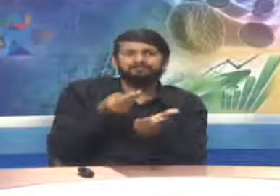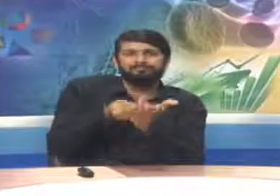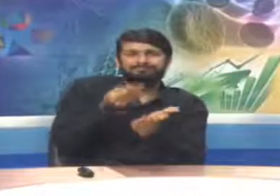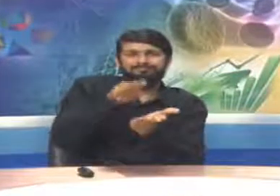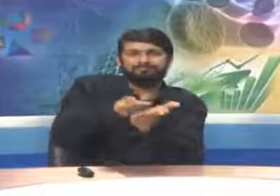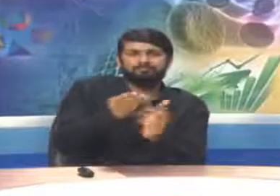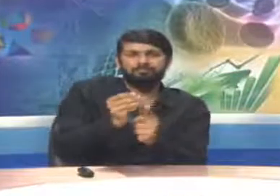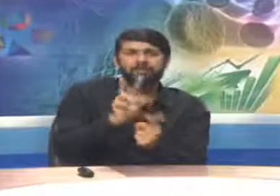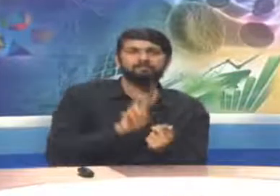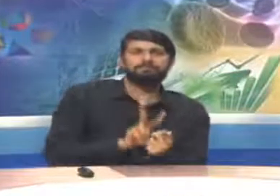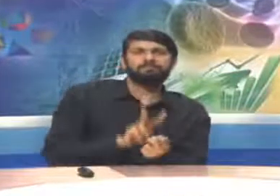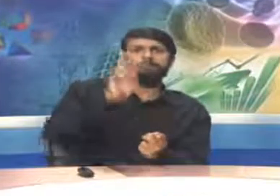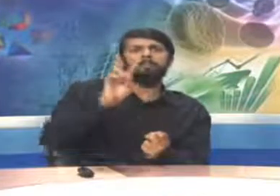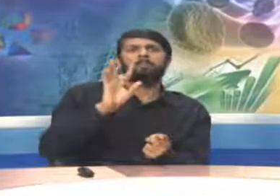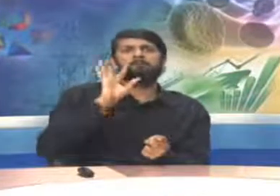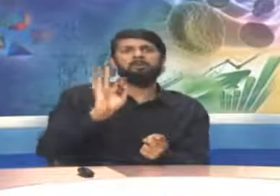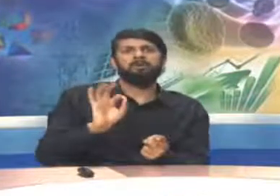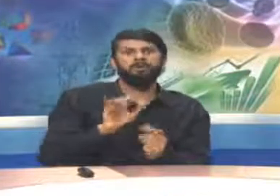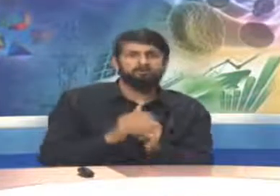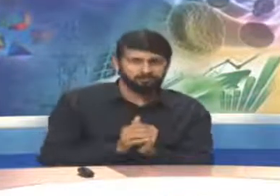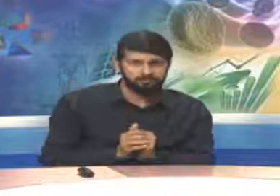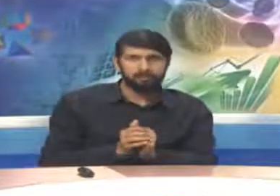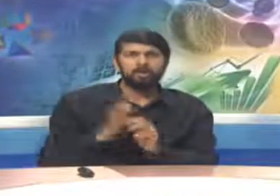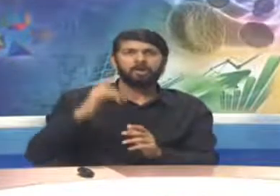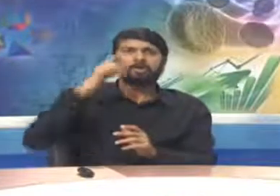materialism, theory of surplus value,